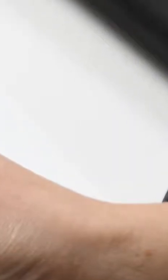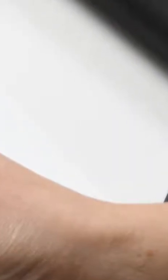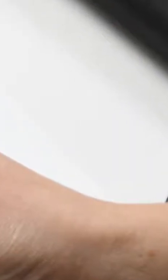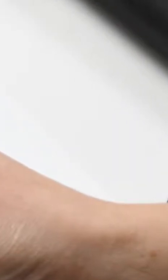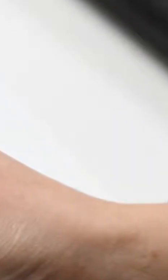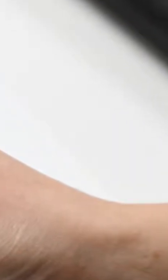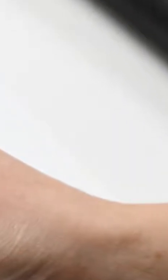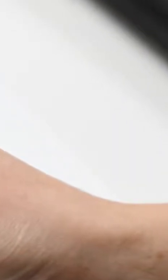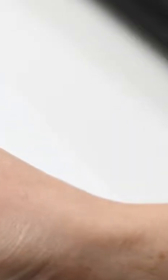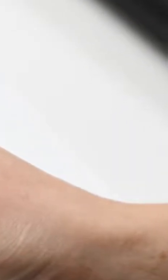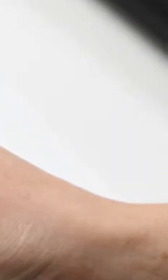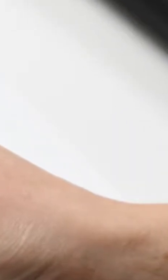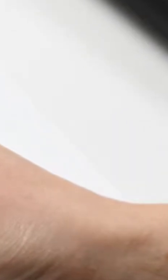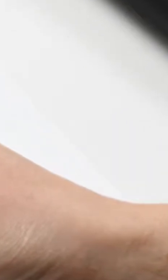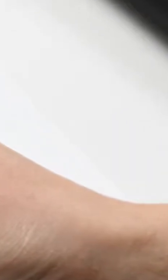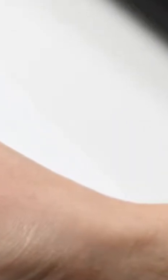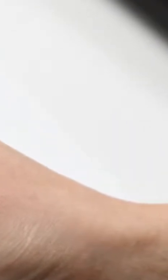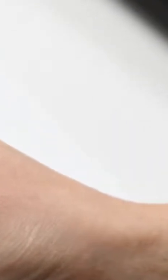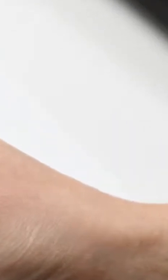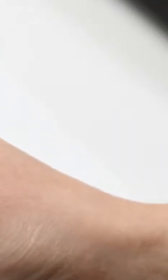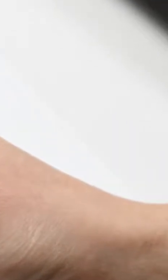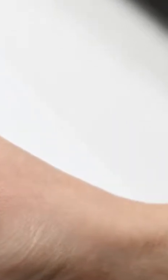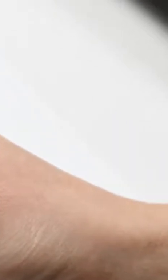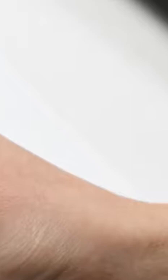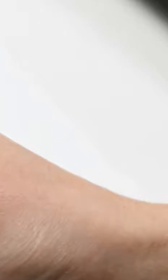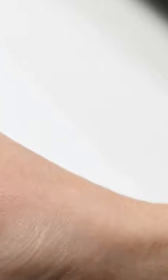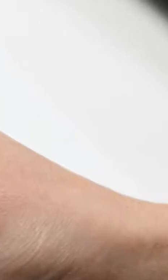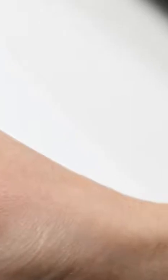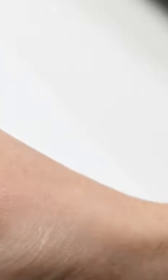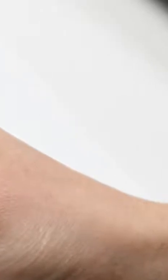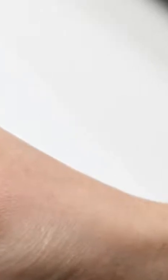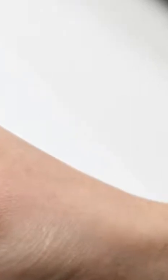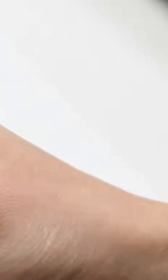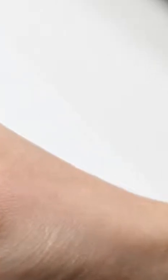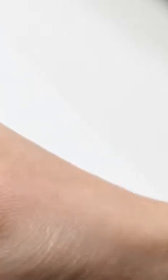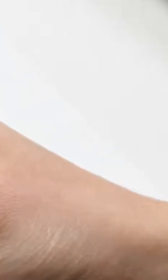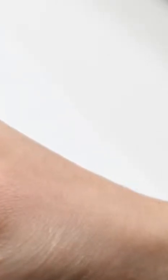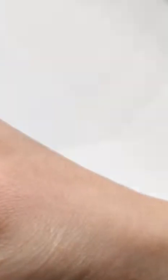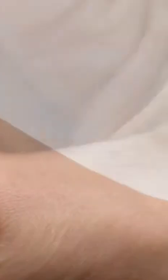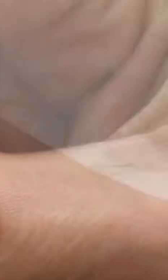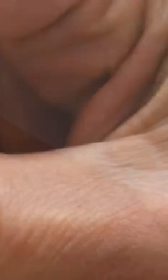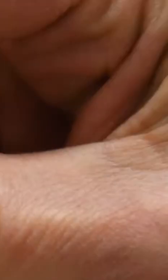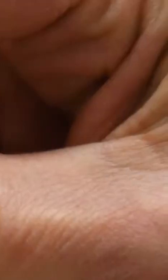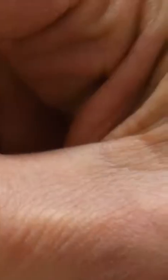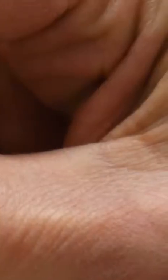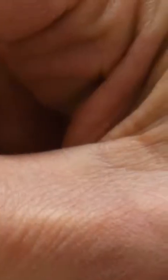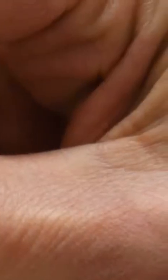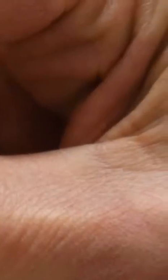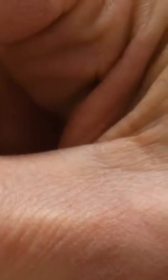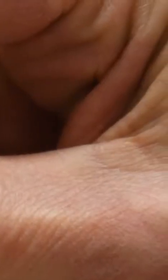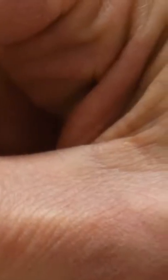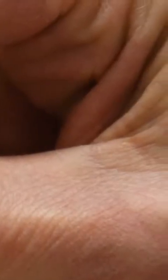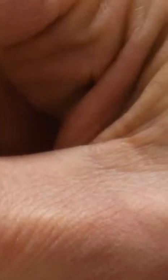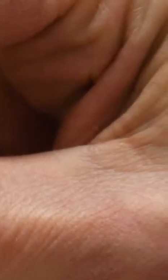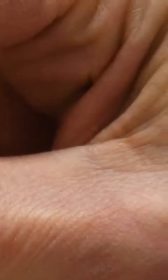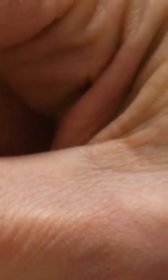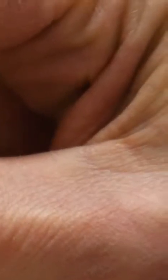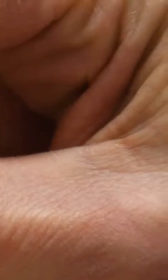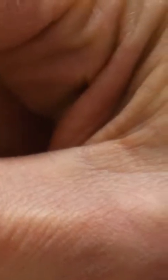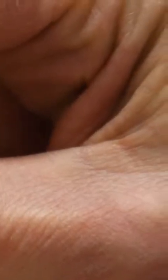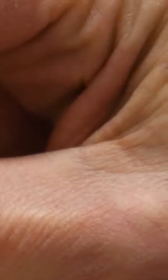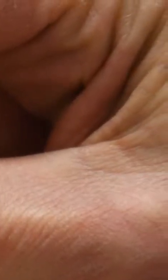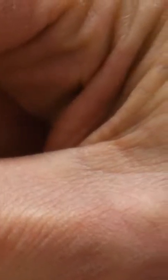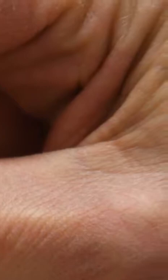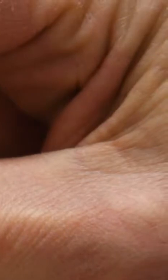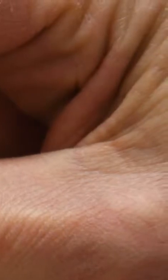drug will be allowed an hour of administrative leave to do so. Immediately following this press conference, we will train